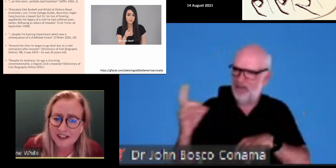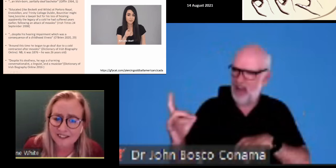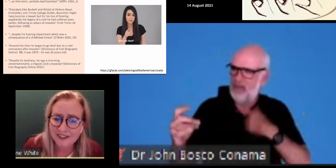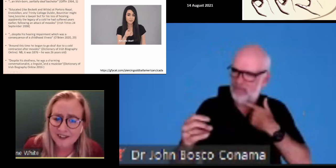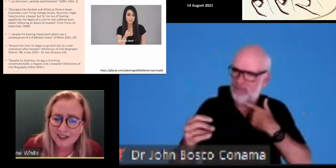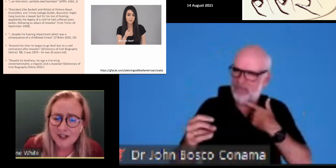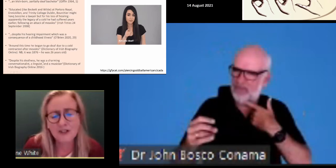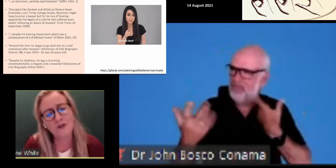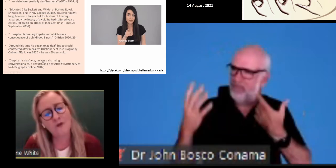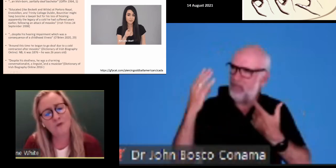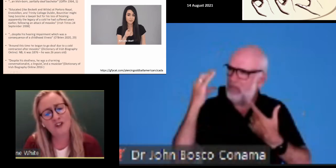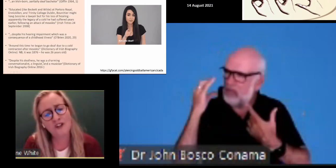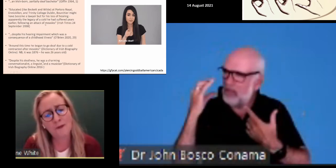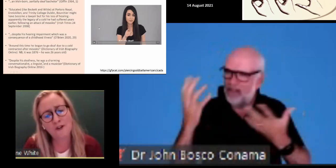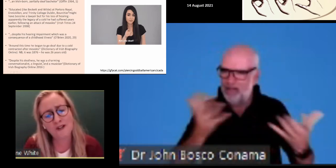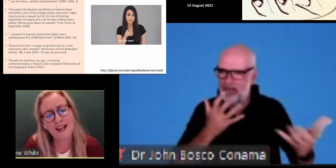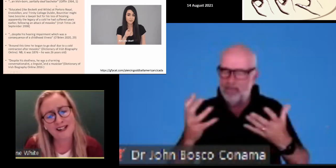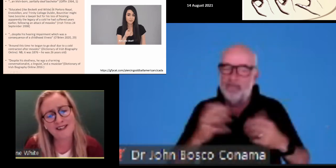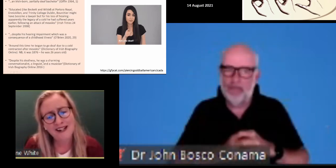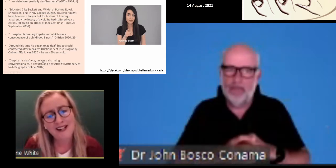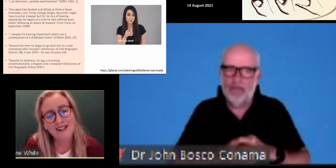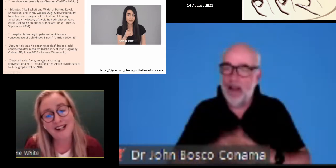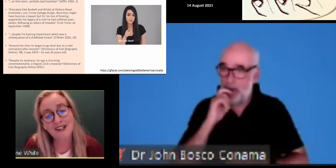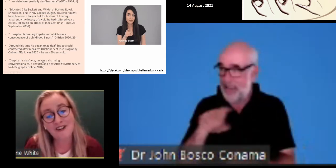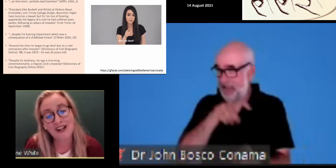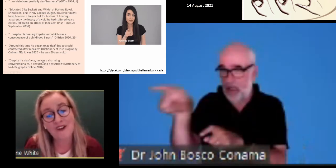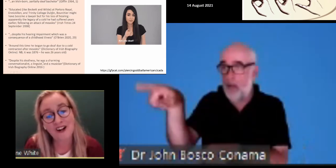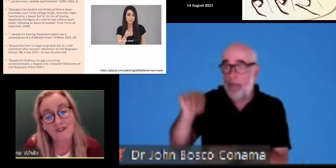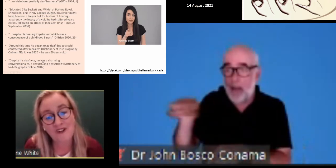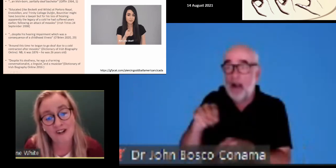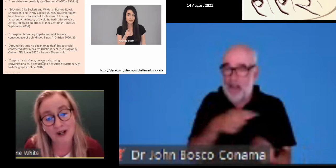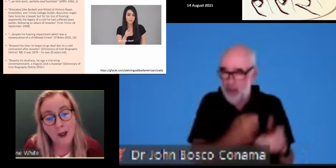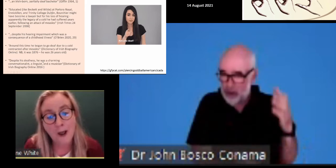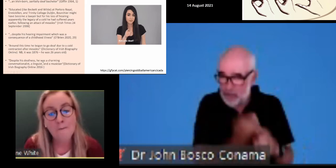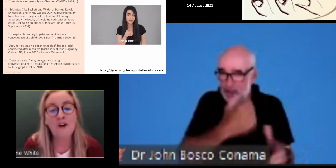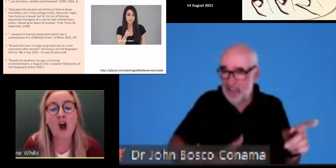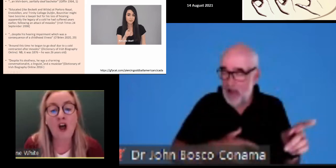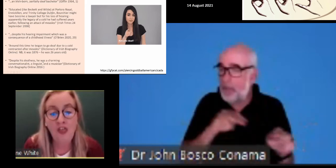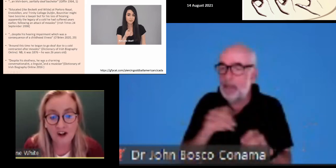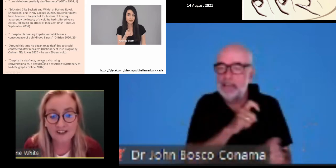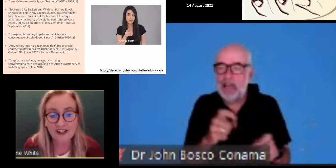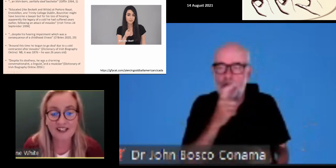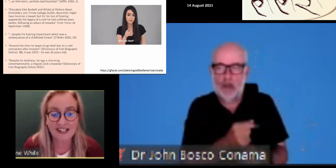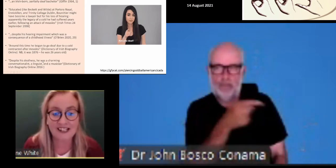musician. So would you not push him ahead in the category of hard of hearing? But others have said he